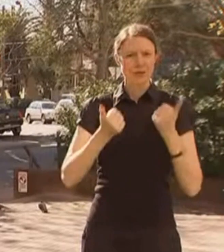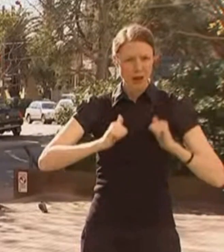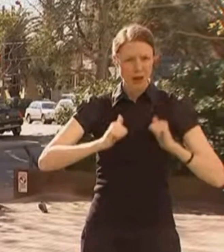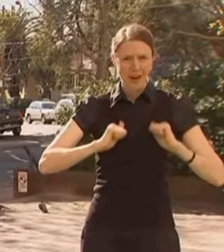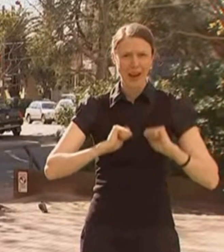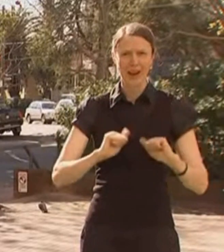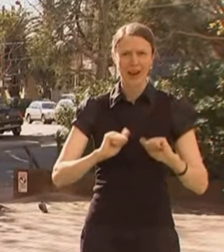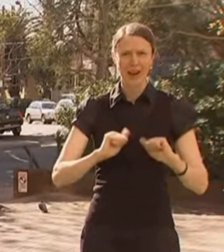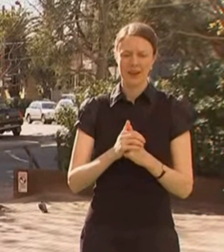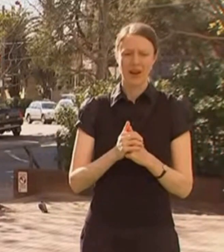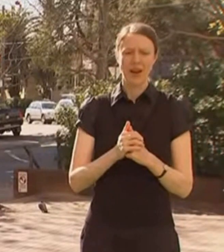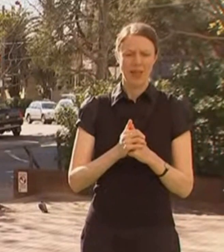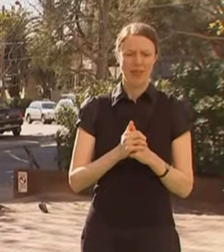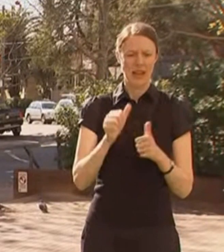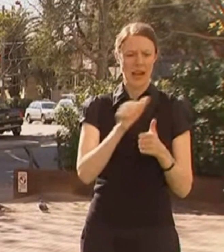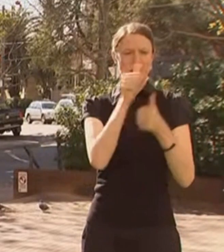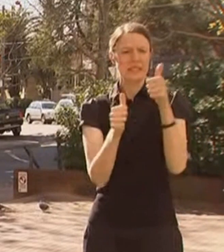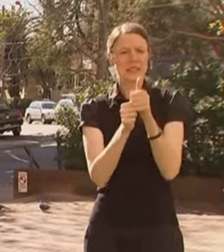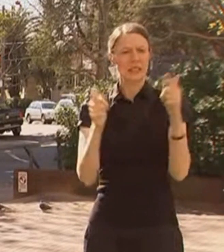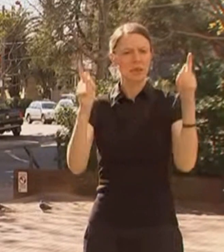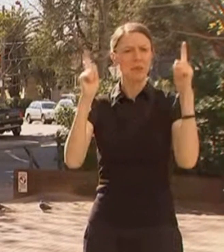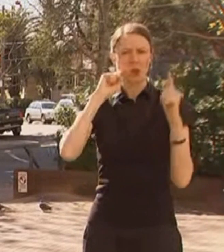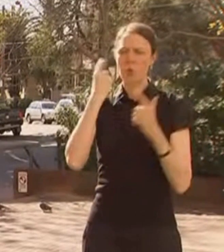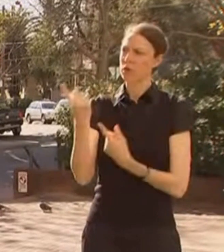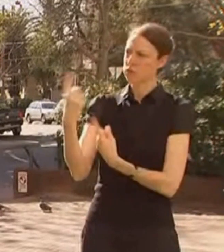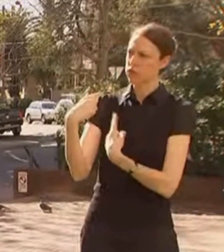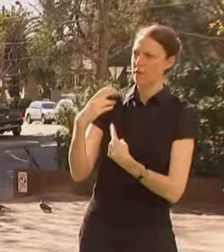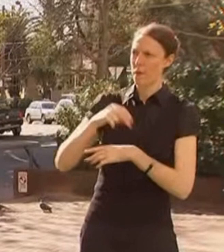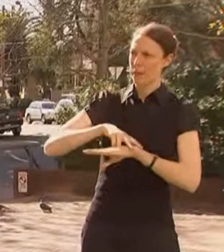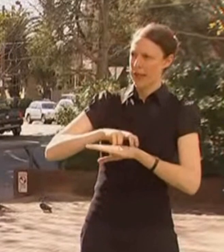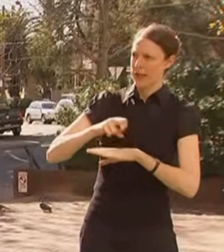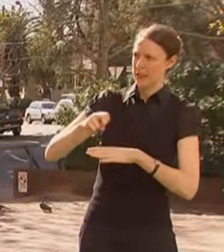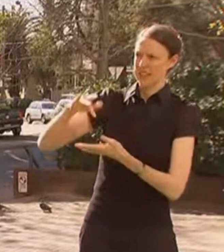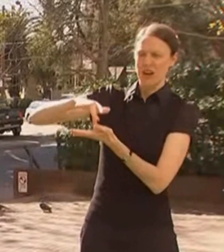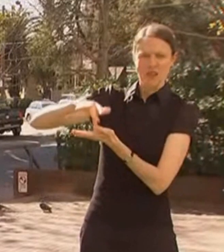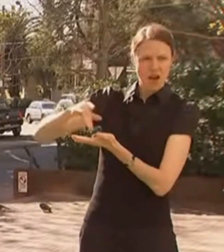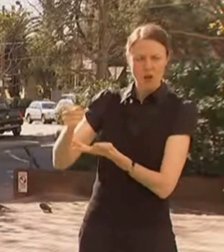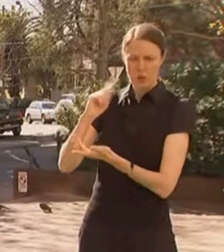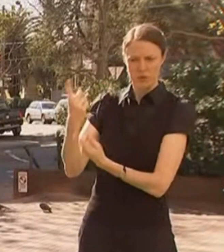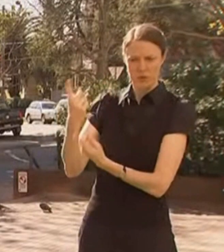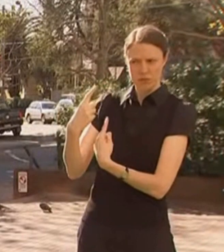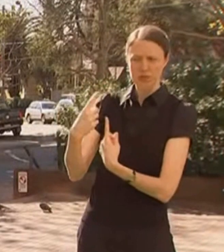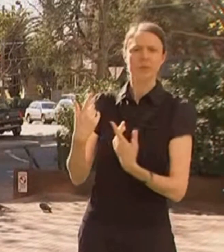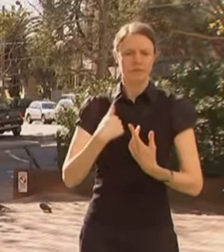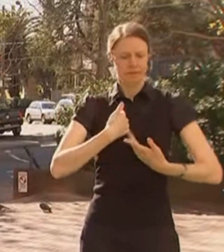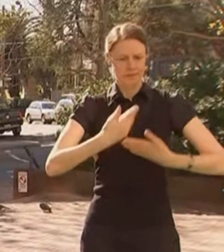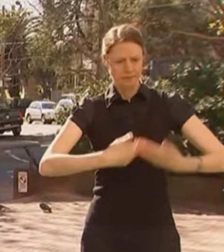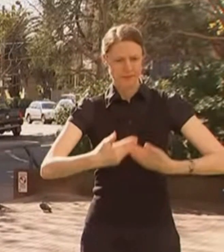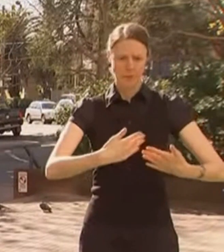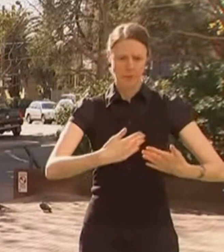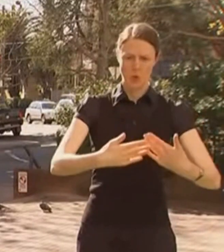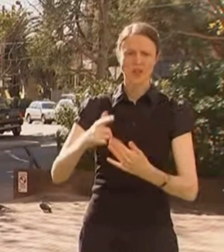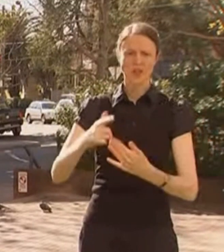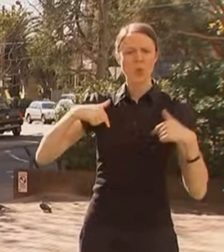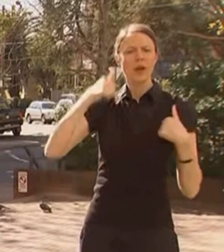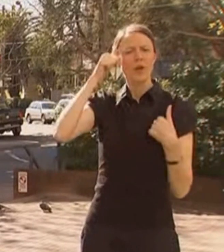So again, you have to understand that this is not the first protest in Sydney. There's certainly the first protest with this sort of interest in the last 12 months, but